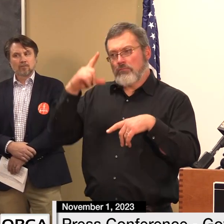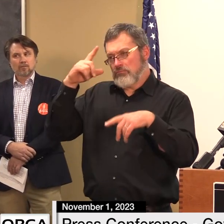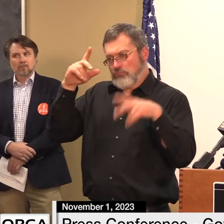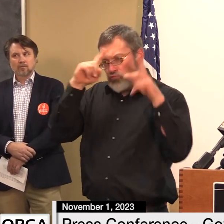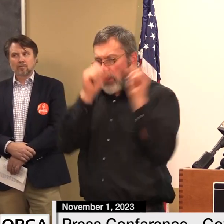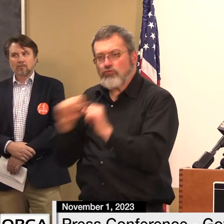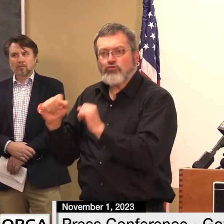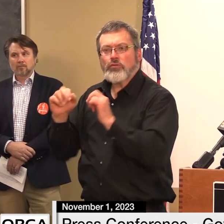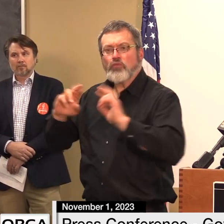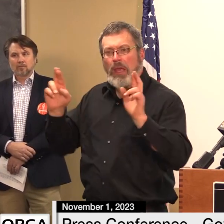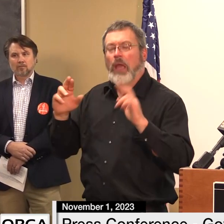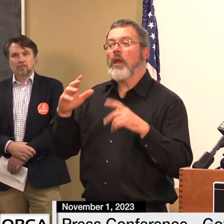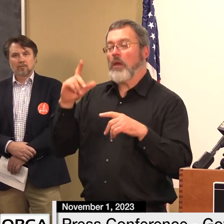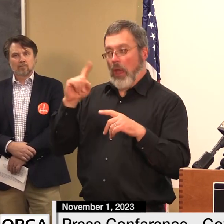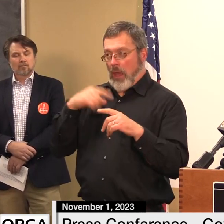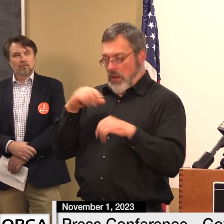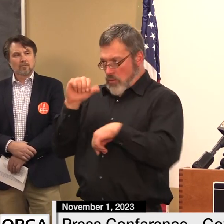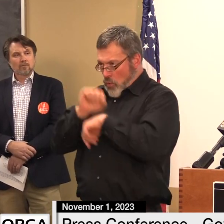come together.